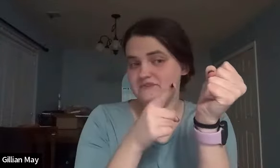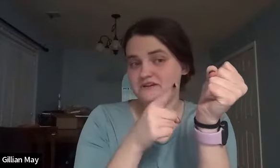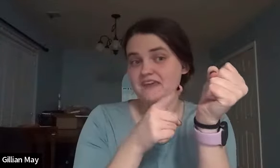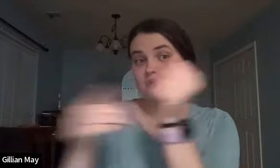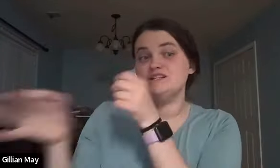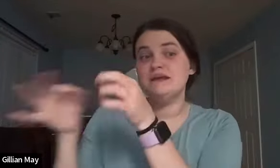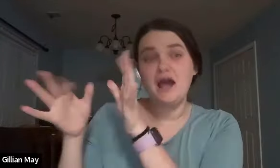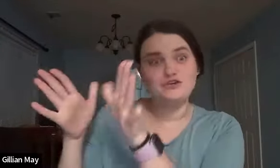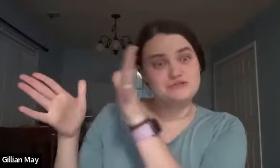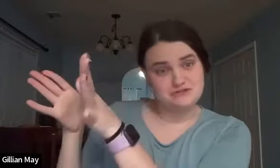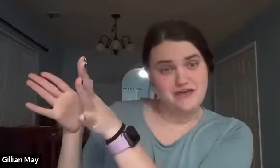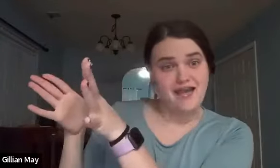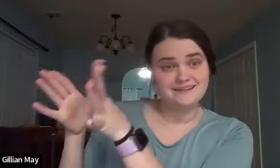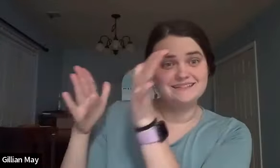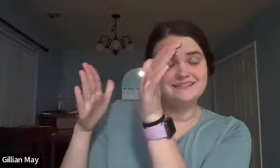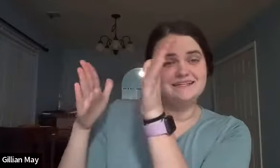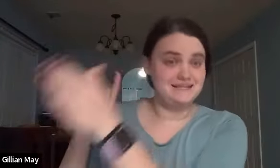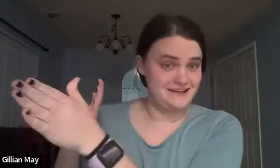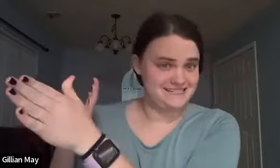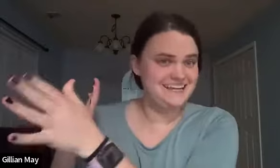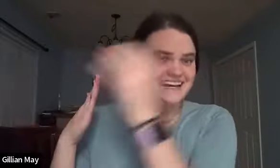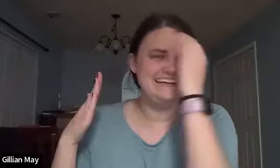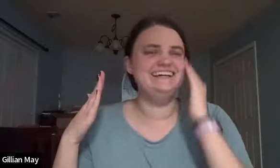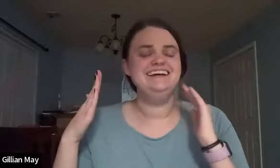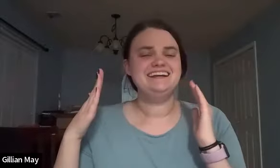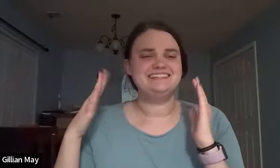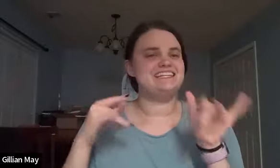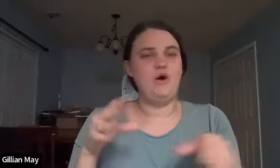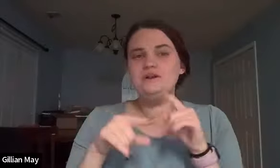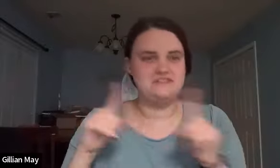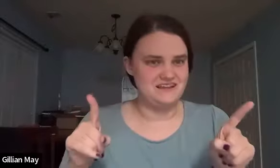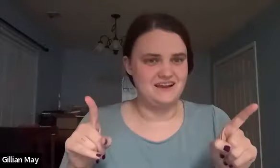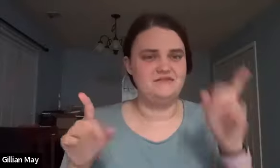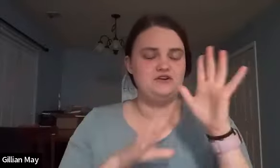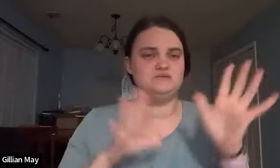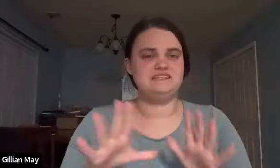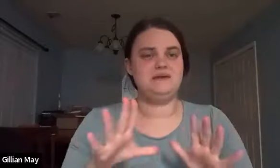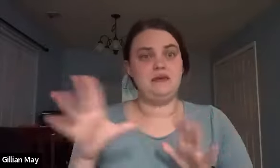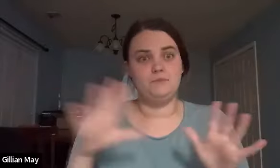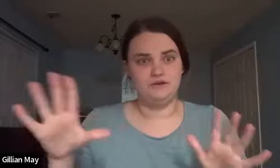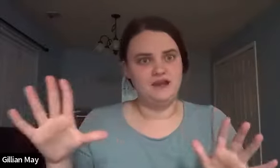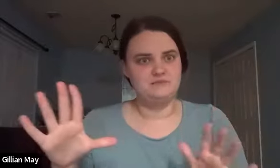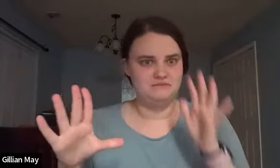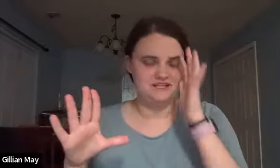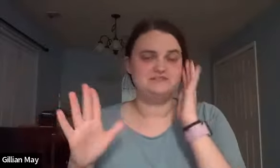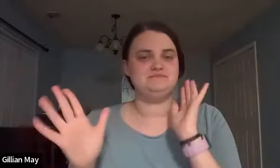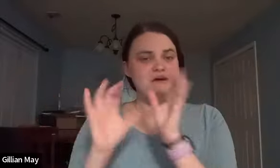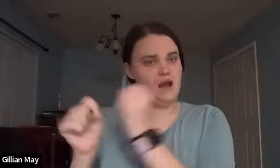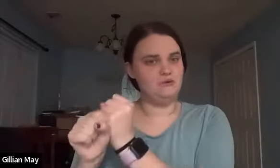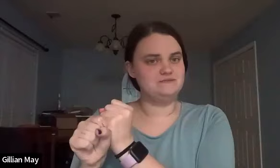forget that. I will explain how you would do that next class, because that is a whole nother sign of how you would say being up all night, pretty much. But I will explain